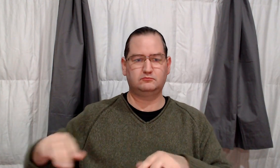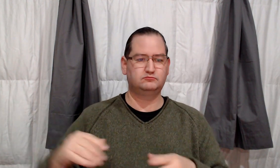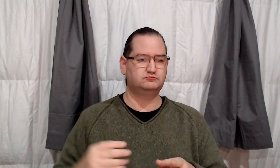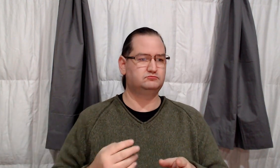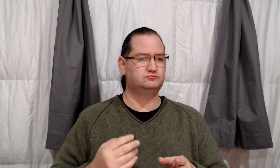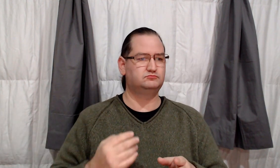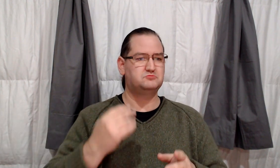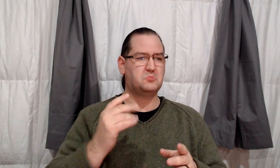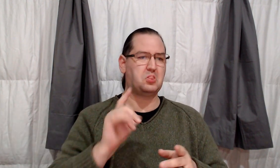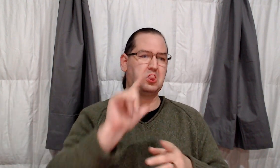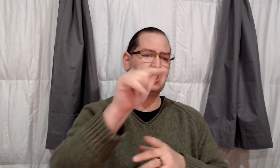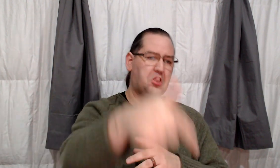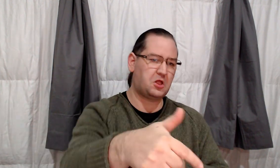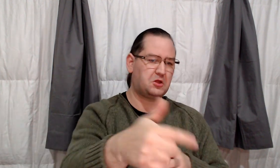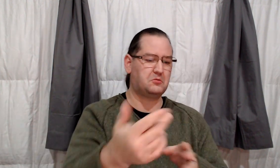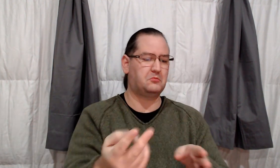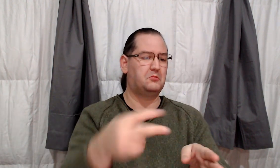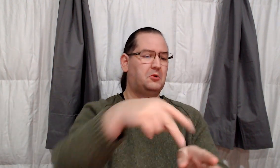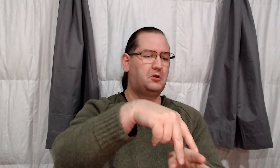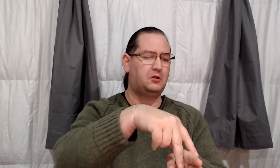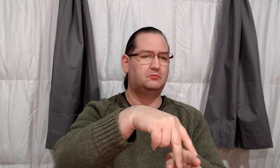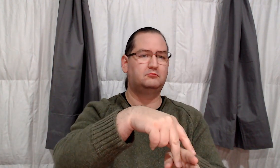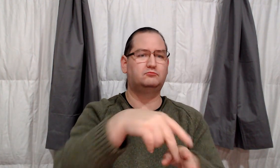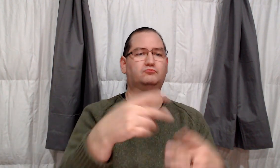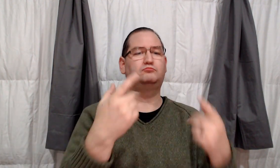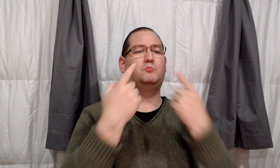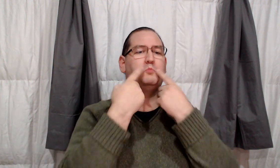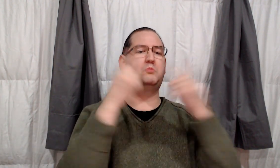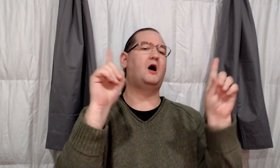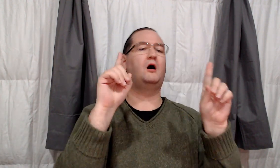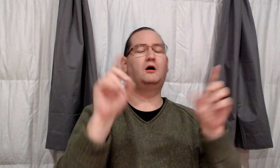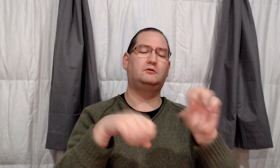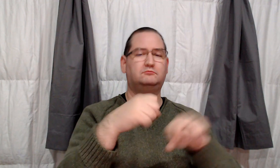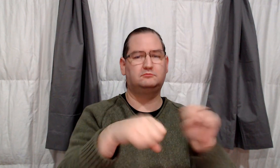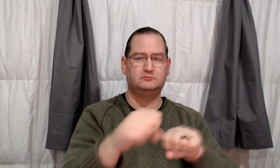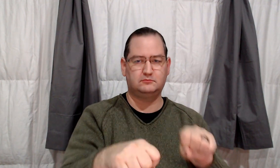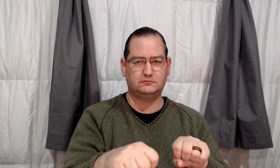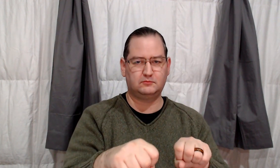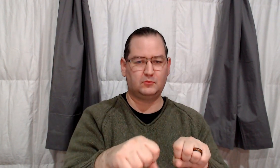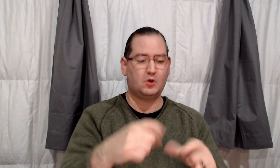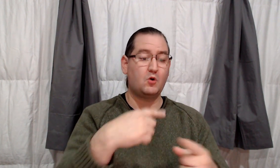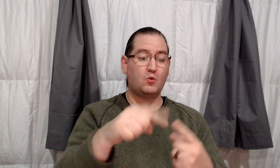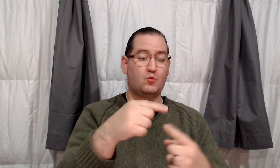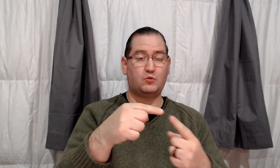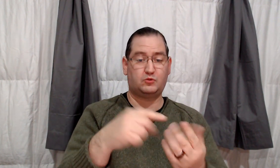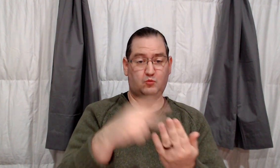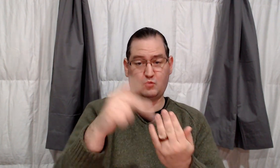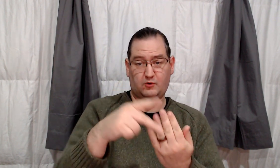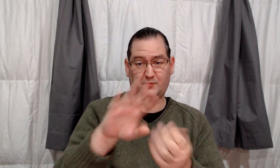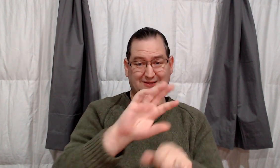Once these programs are learnt, they're set. And at that point, it's as